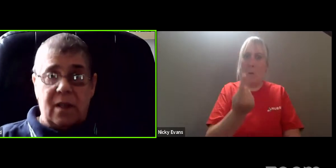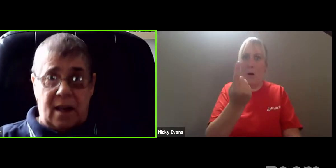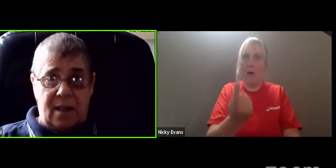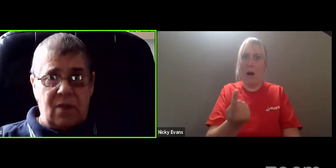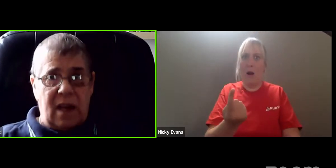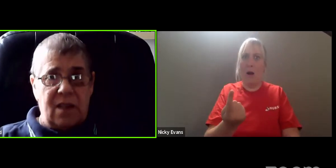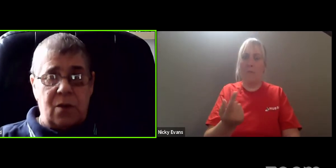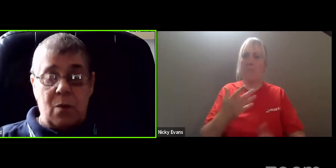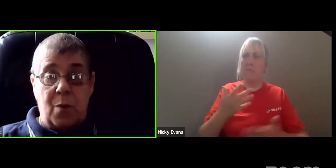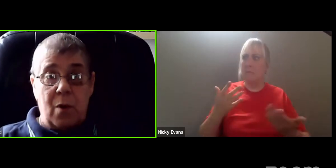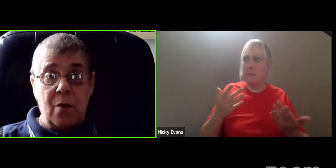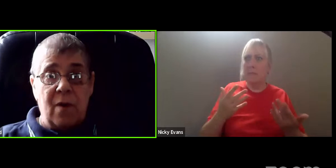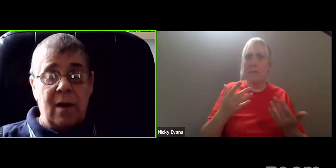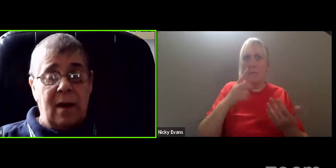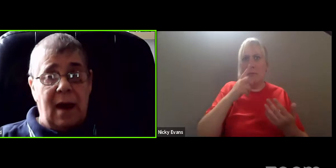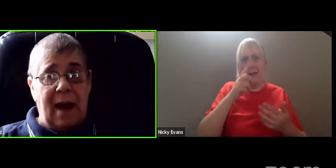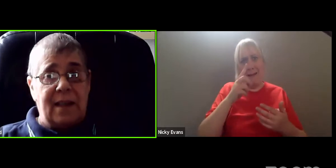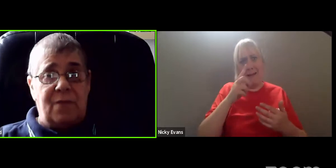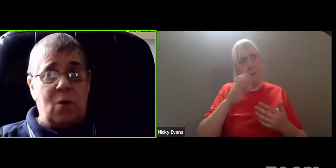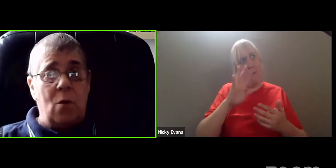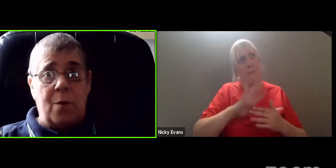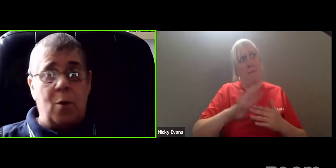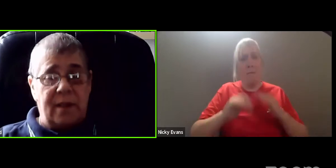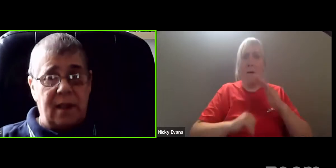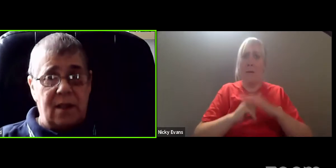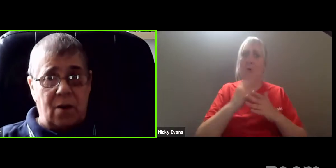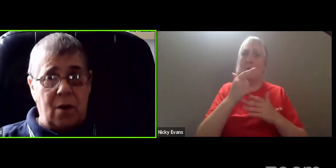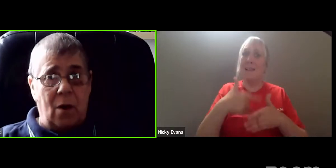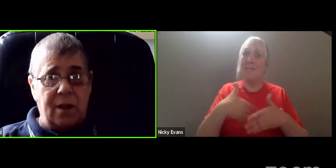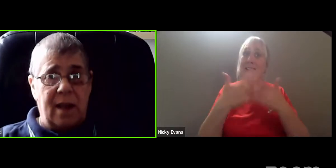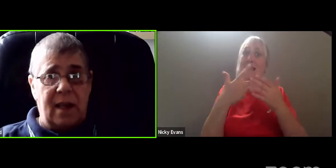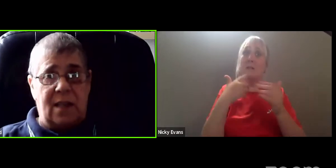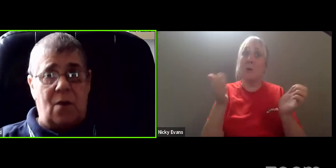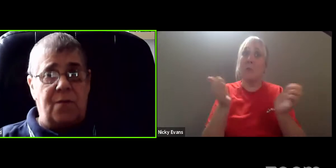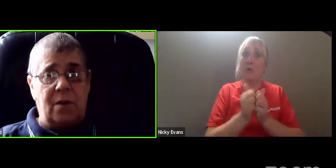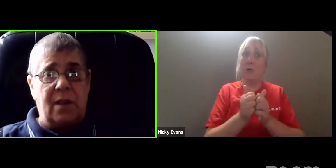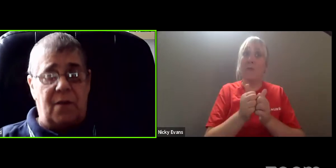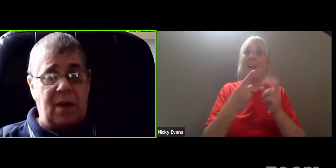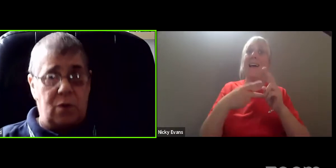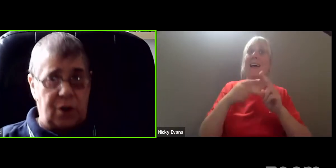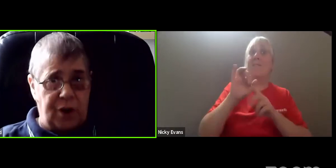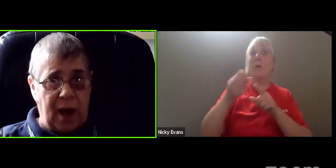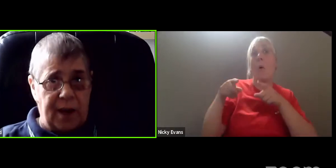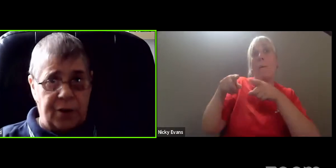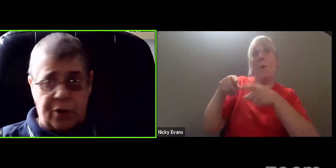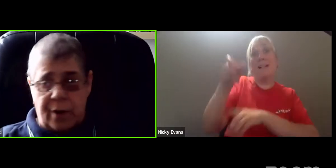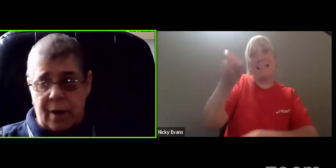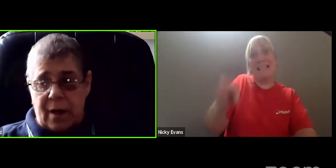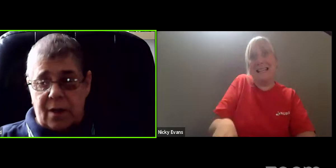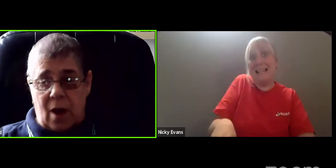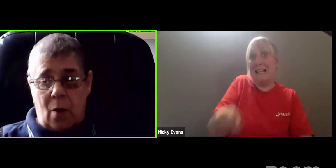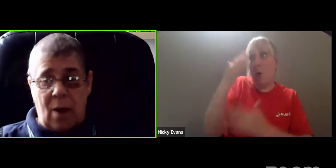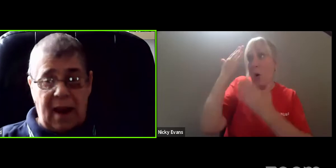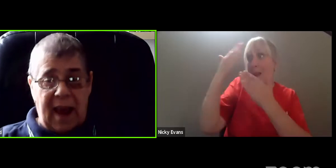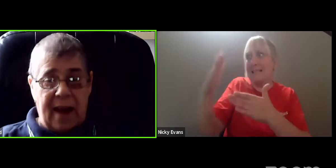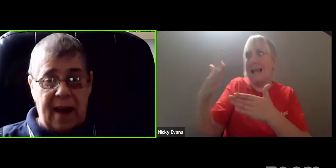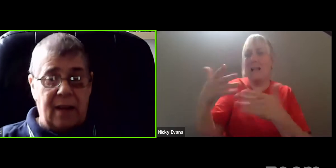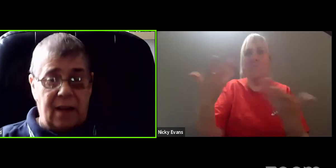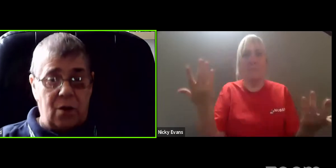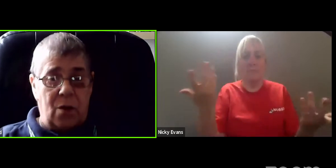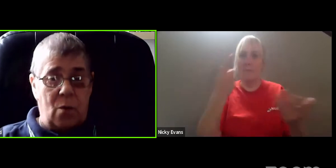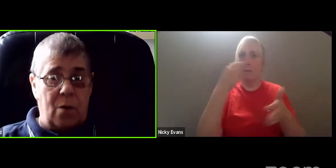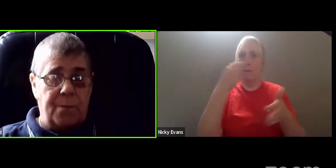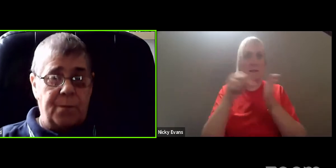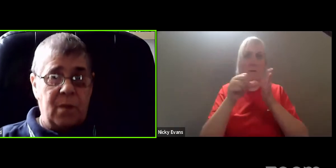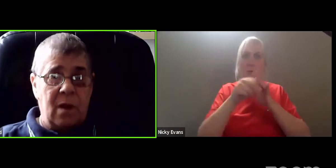alone can take 7 days to approve, and if your appointee is on holiday, it's often difficult to change. So again,